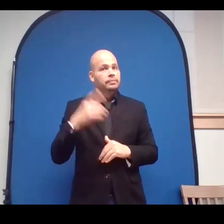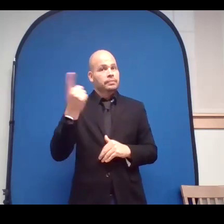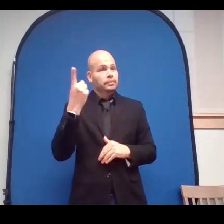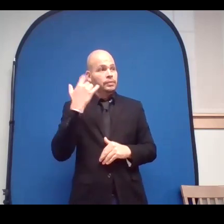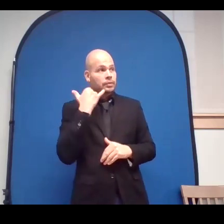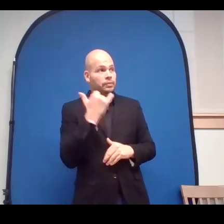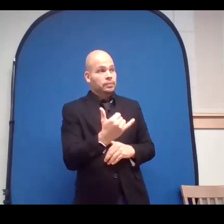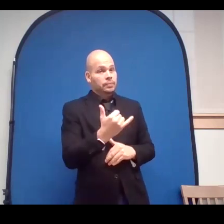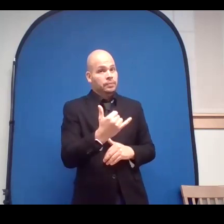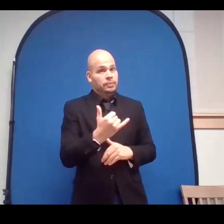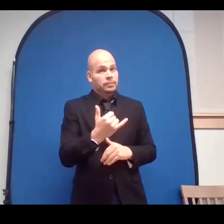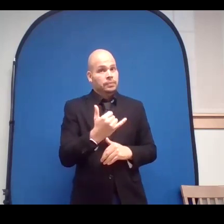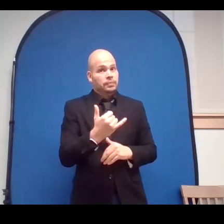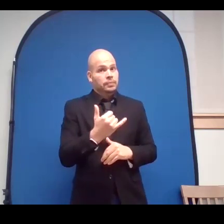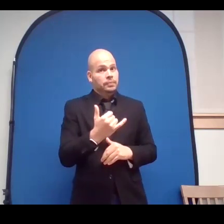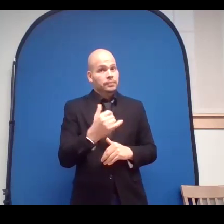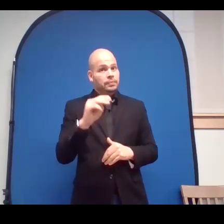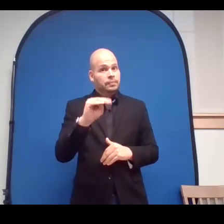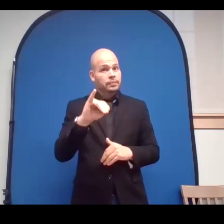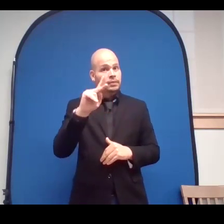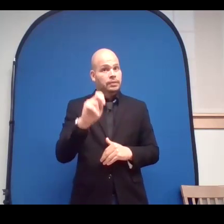from Mike Kelly, right?